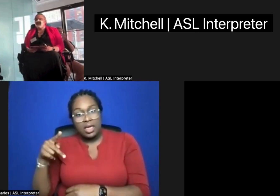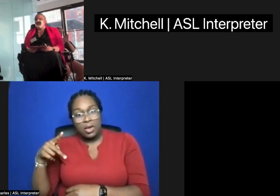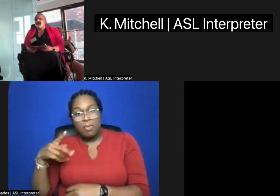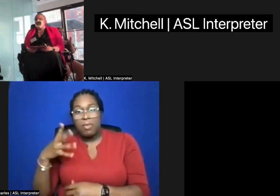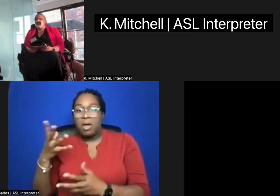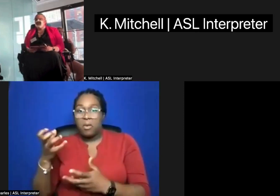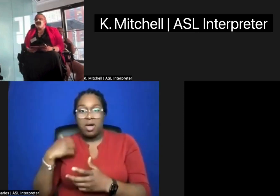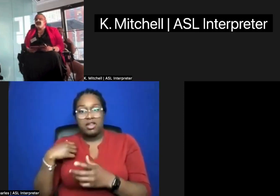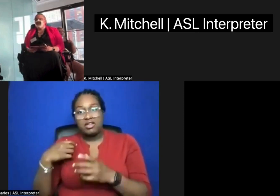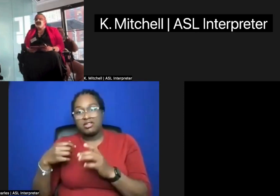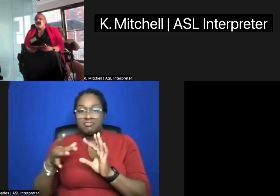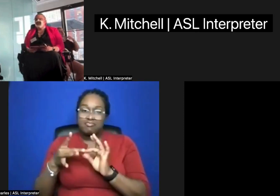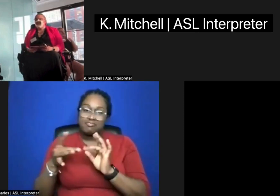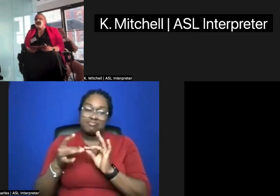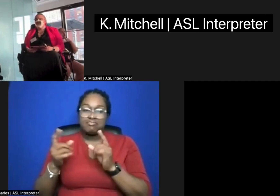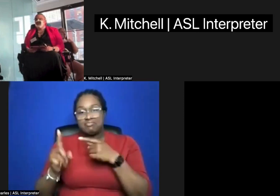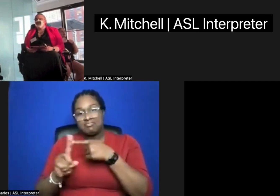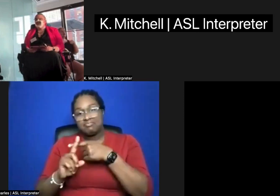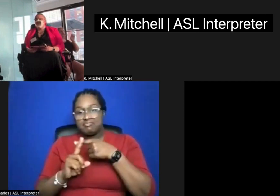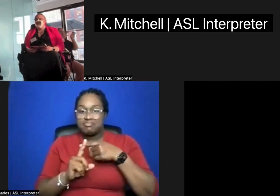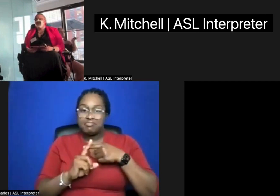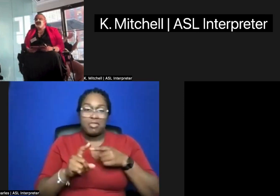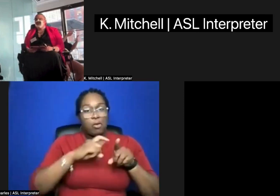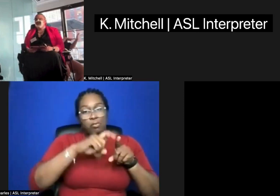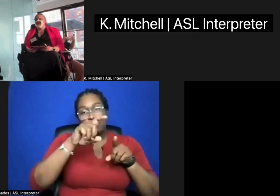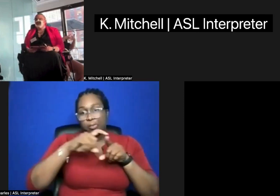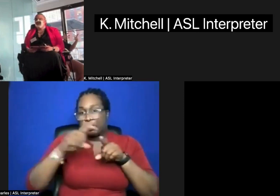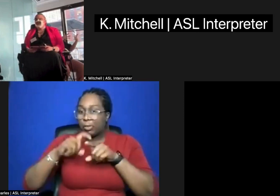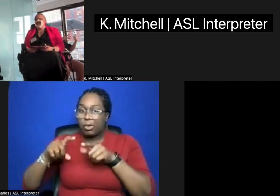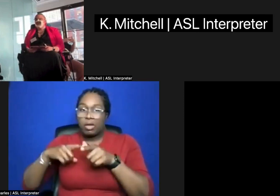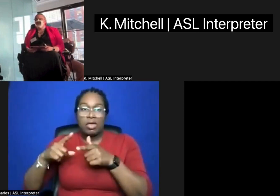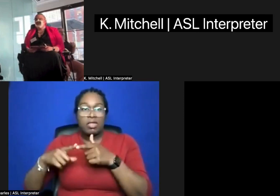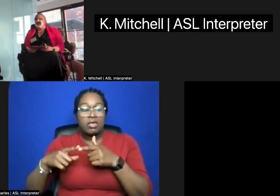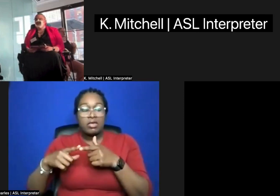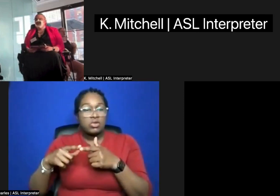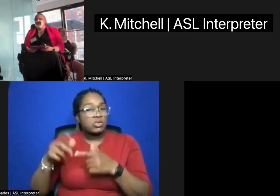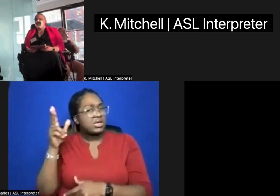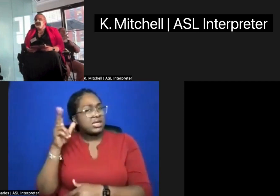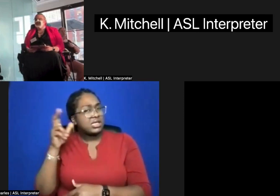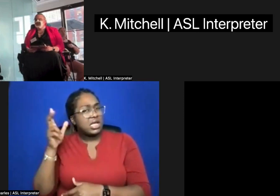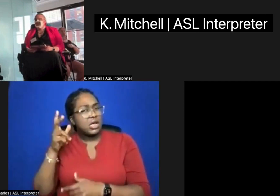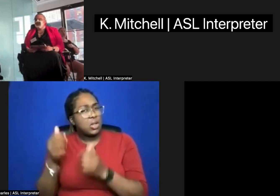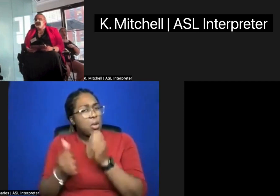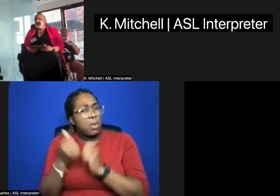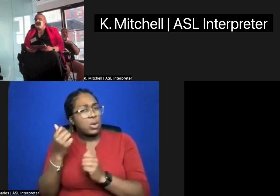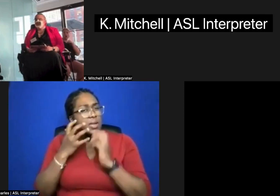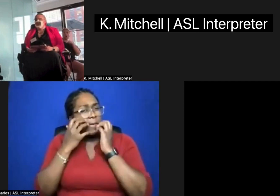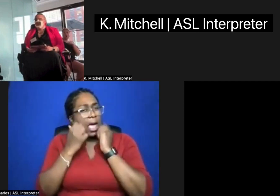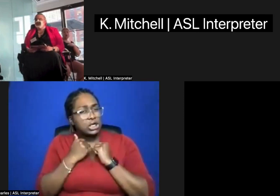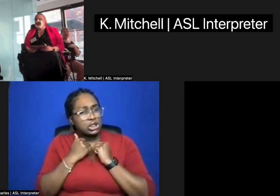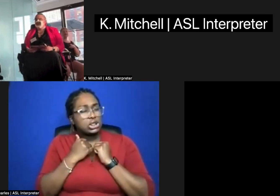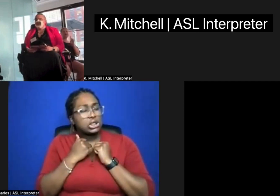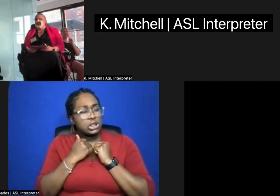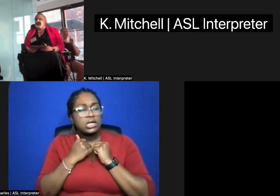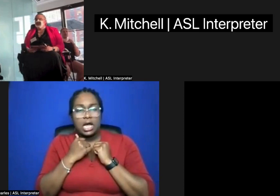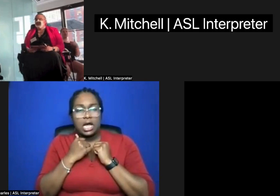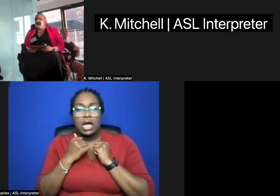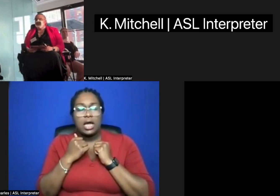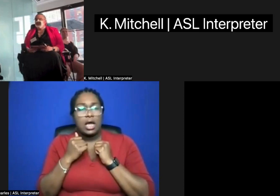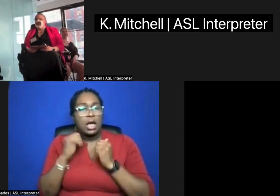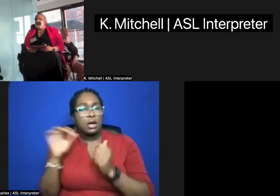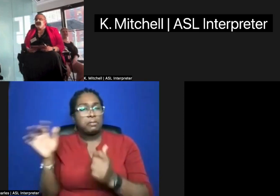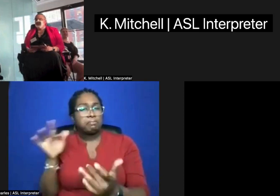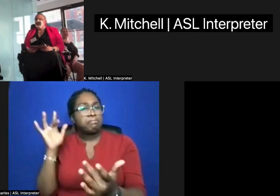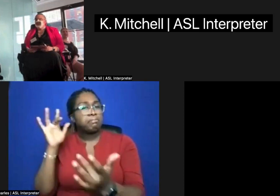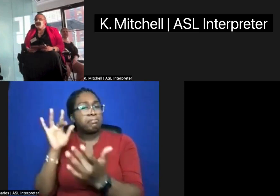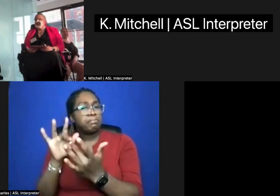started calling. I made a spreadsheet and I just started calling, and the ones who sounded the most passionate were the ones that I pursued and